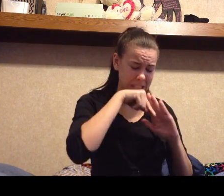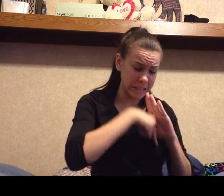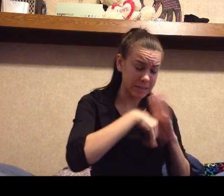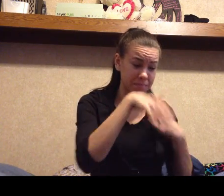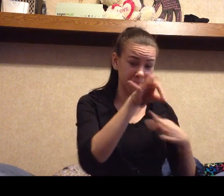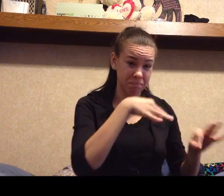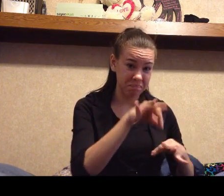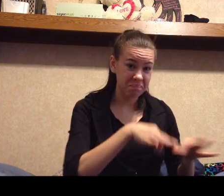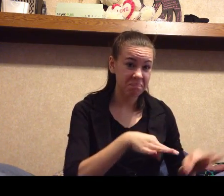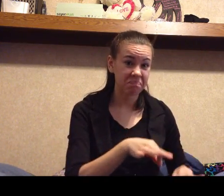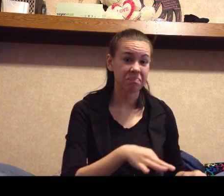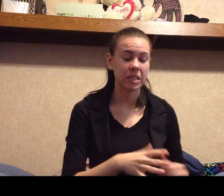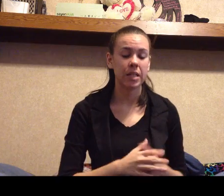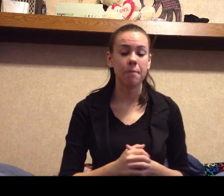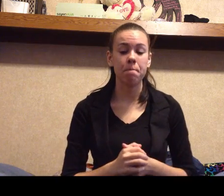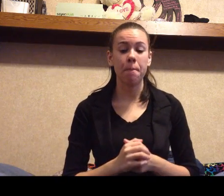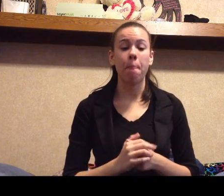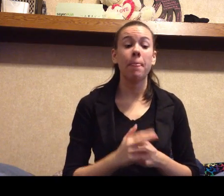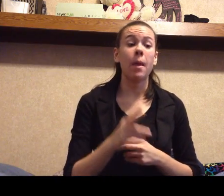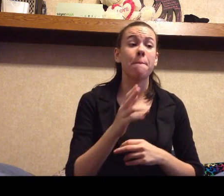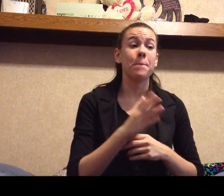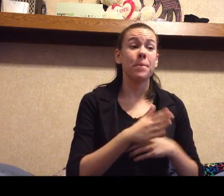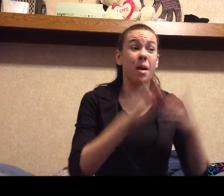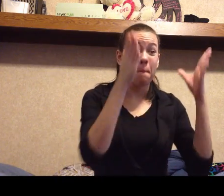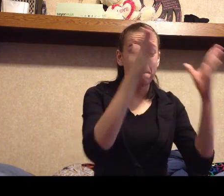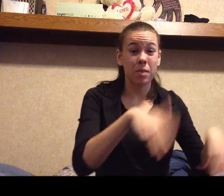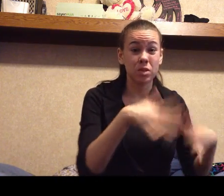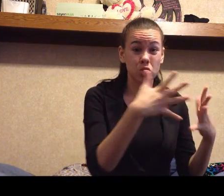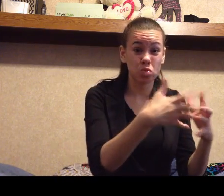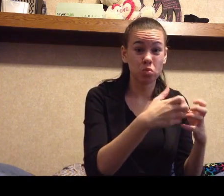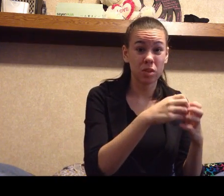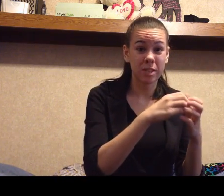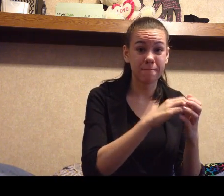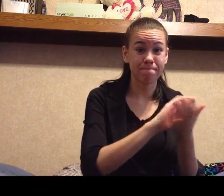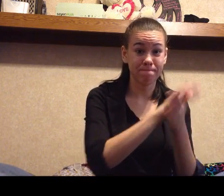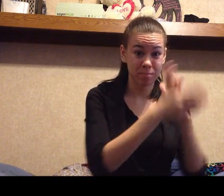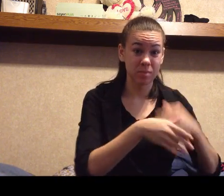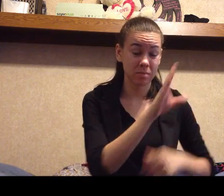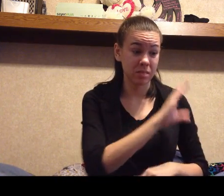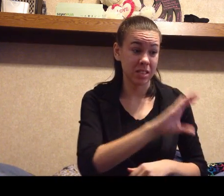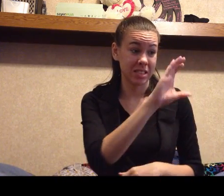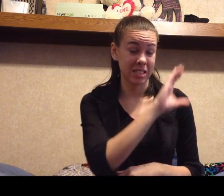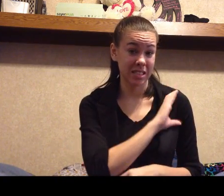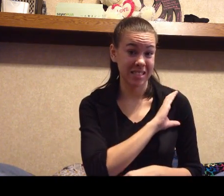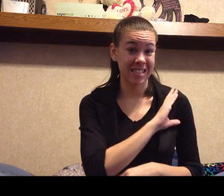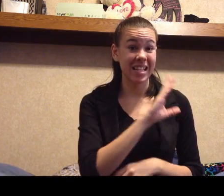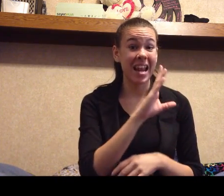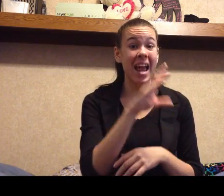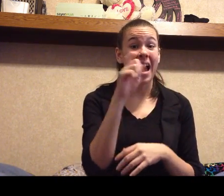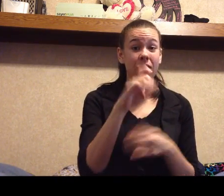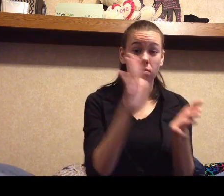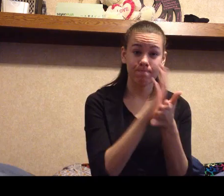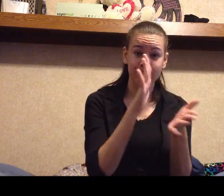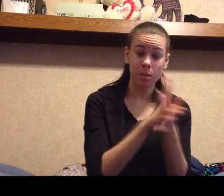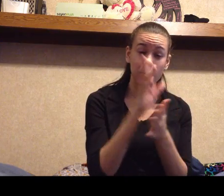immigration status need to use an application for naturalization, Form N-400. Either